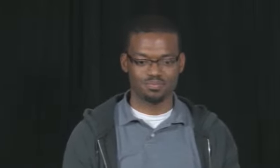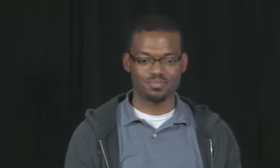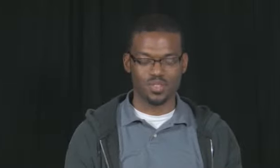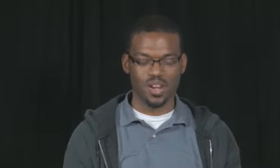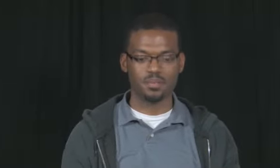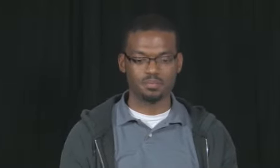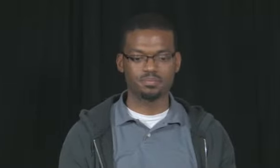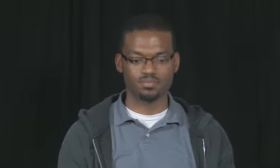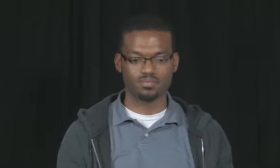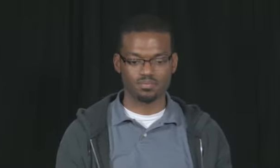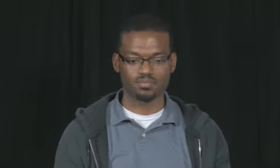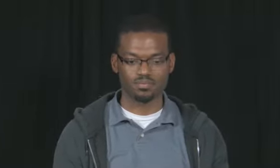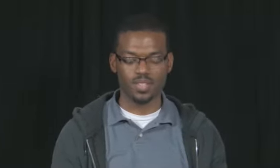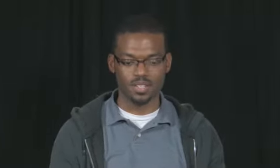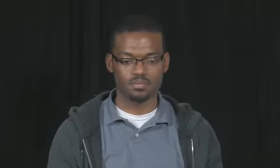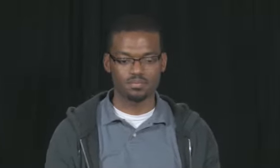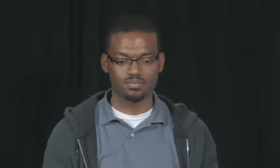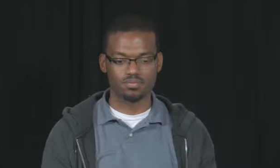thought. Right. Okay. But right there where